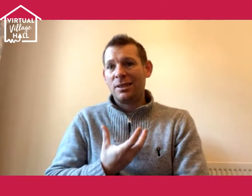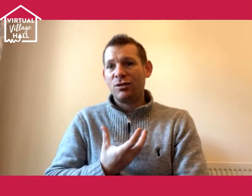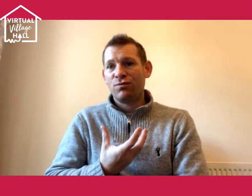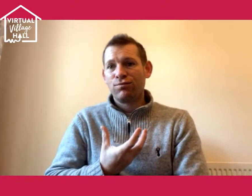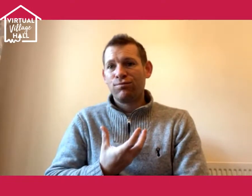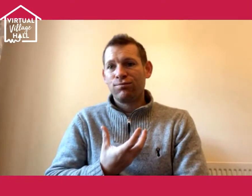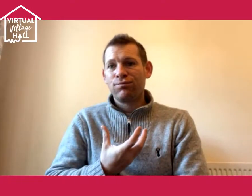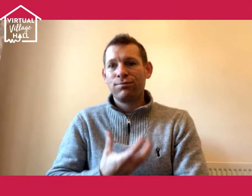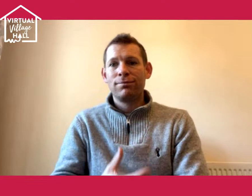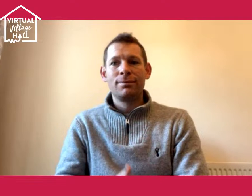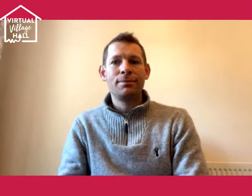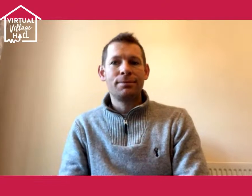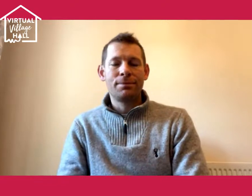long beard or heavy beard,